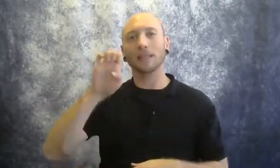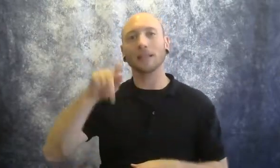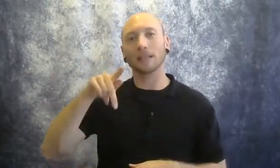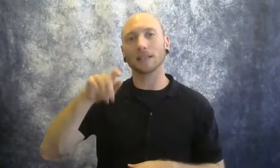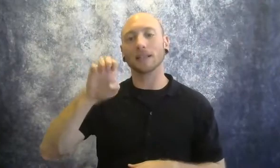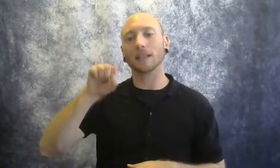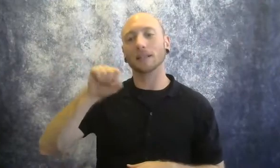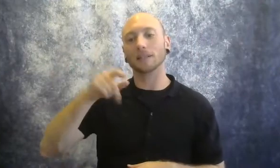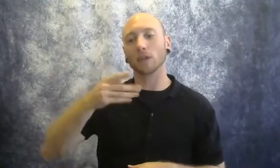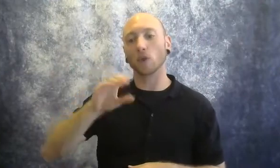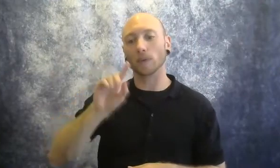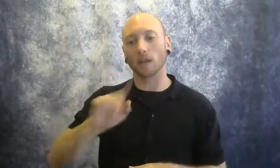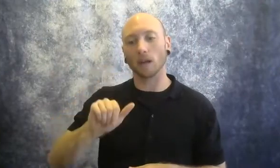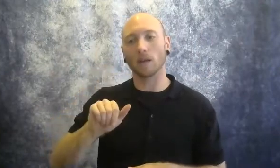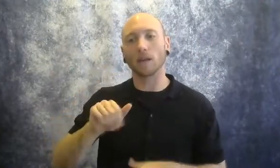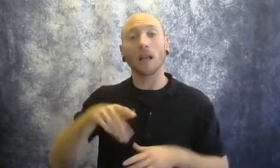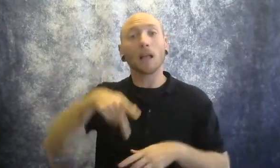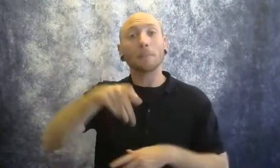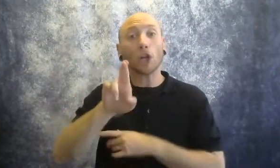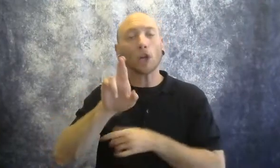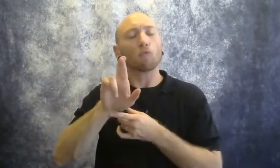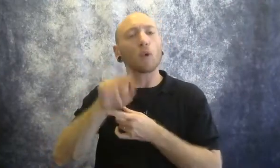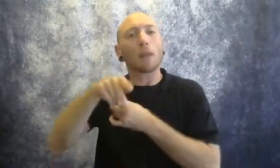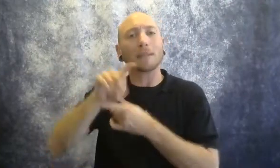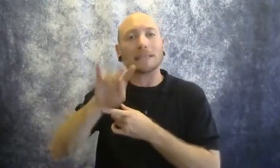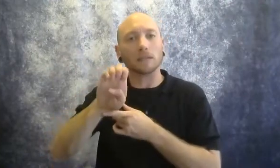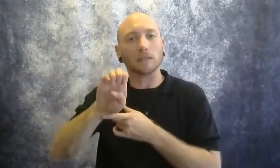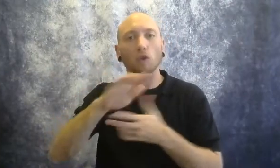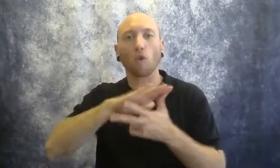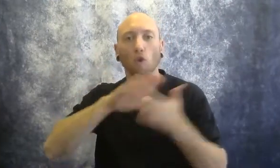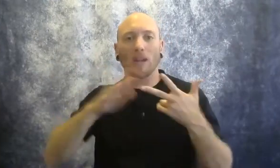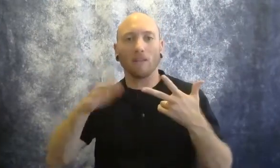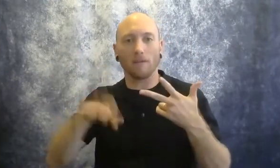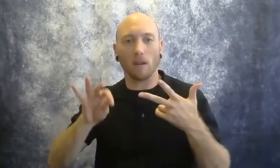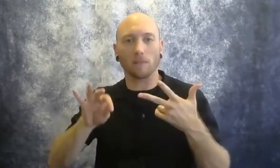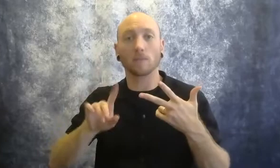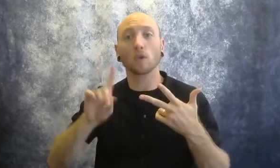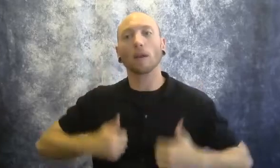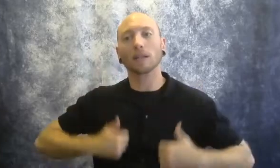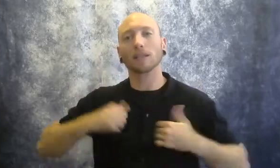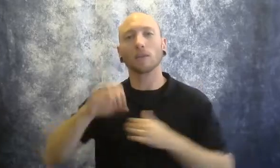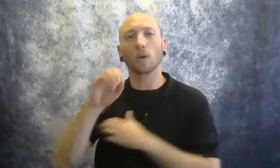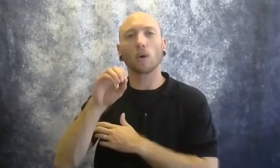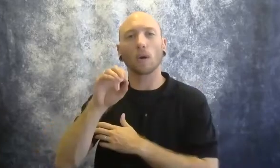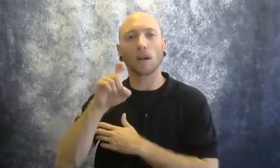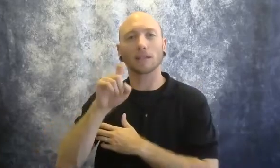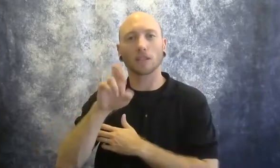Pete Espinosas. Peter, I thought he never went by Peter, so I crossed through that right away. I found 3 others, and one of them was up